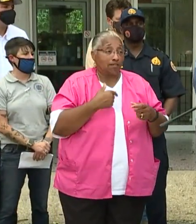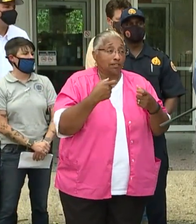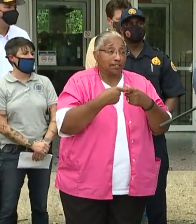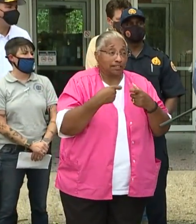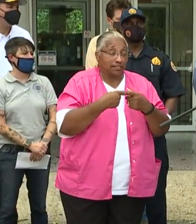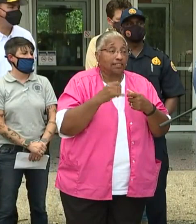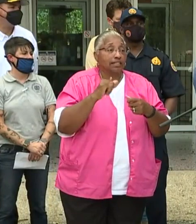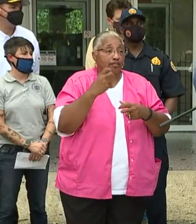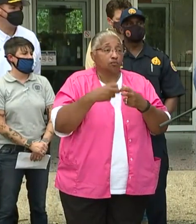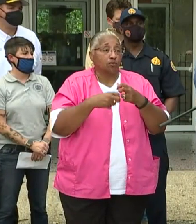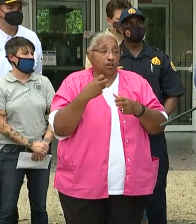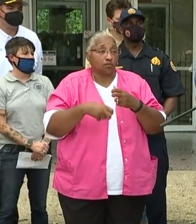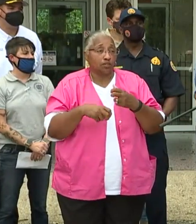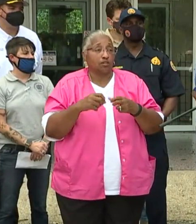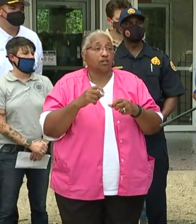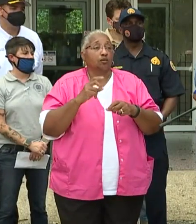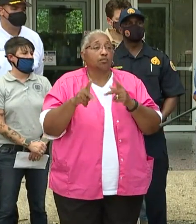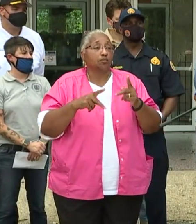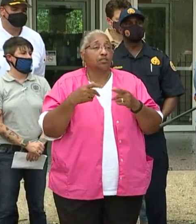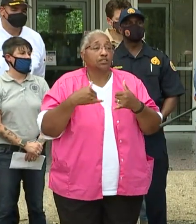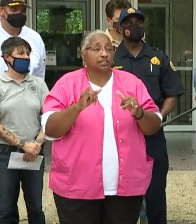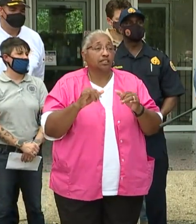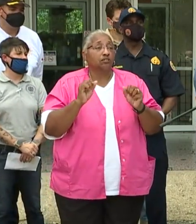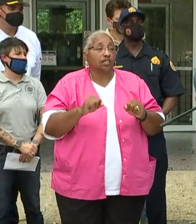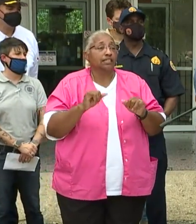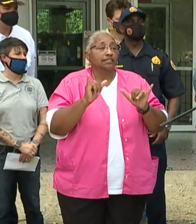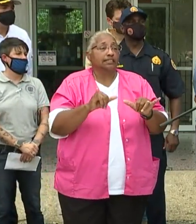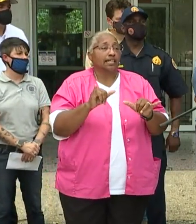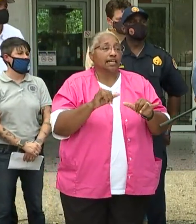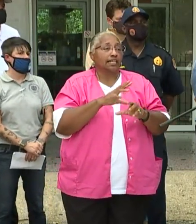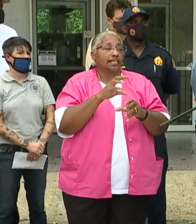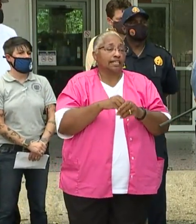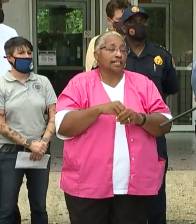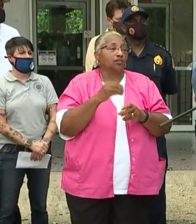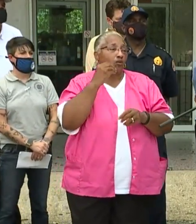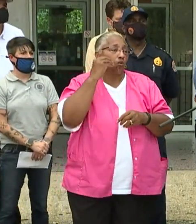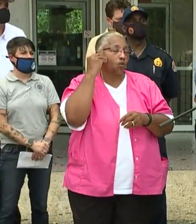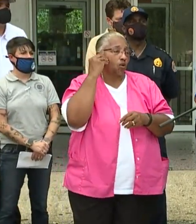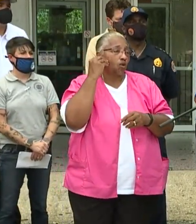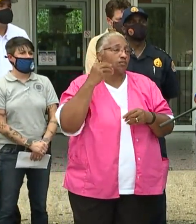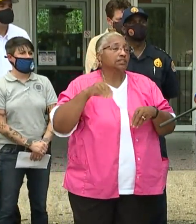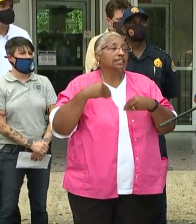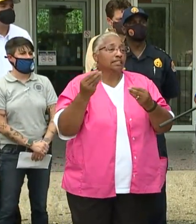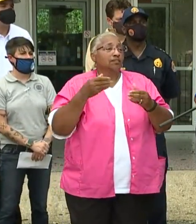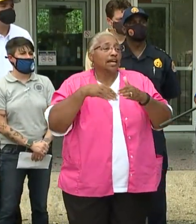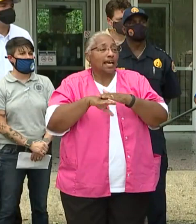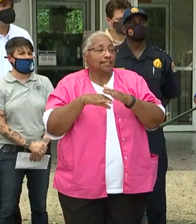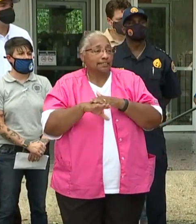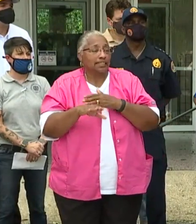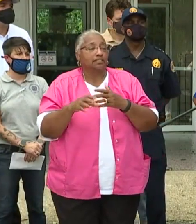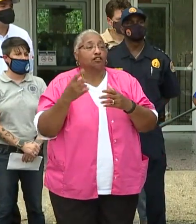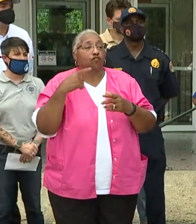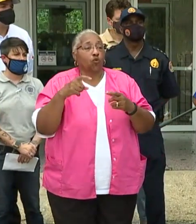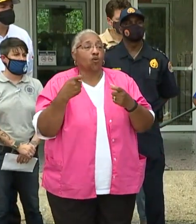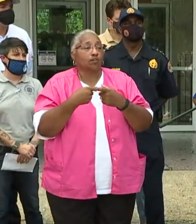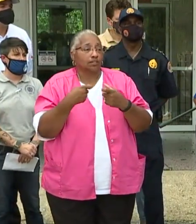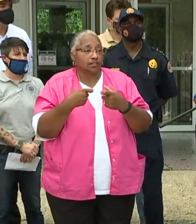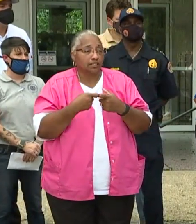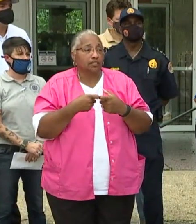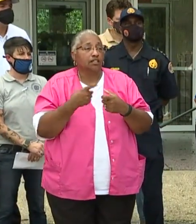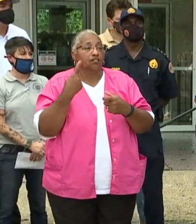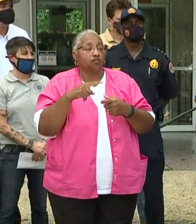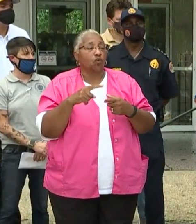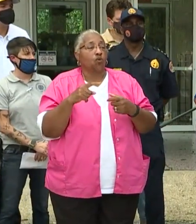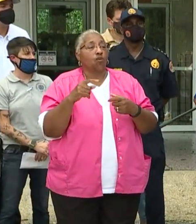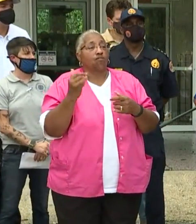people still have the ability to stay and shelter in place. So giving them the access to power, charging stations, cooling